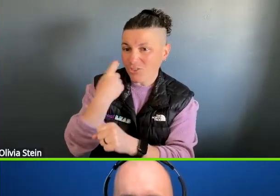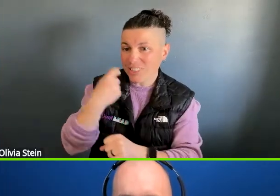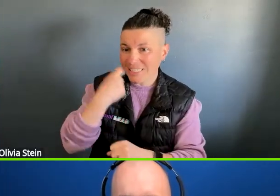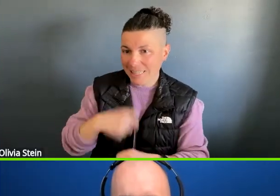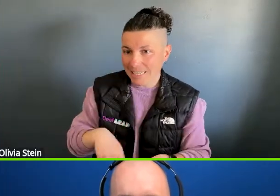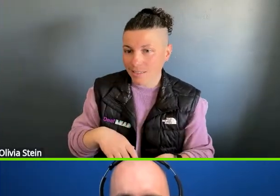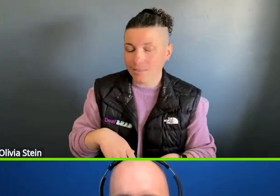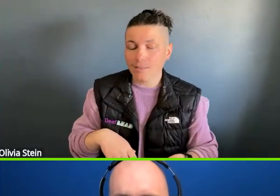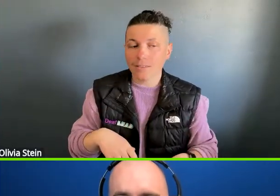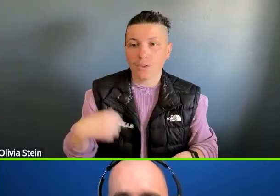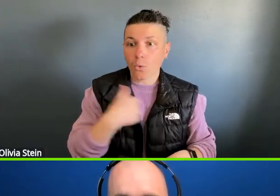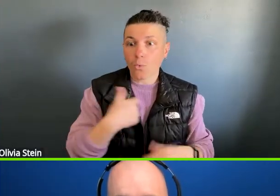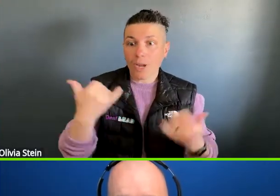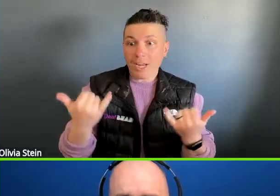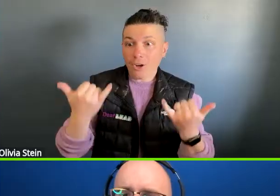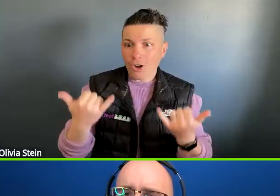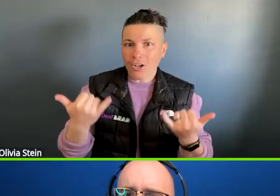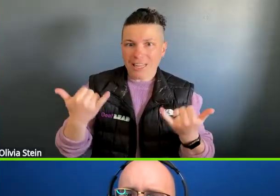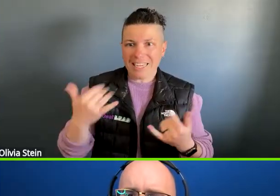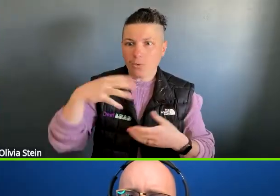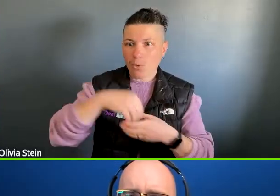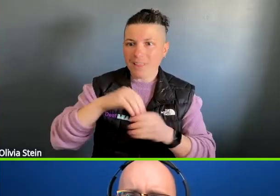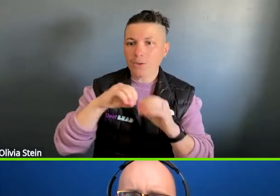been in operation for the past few years.